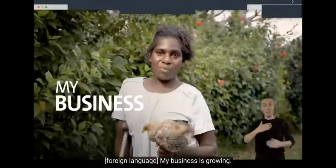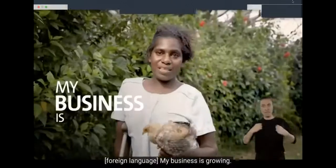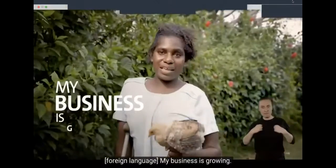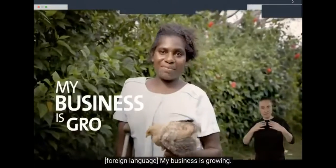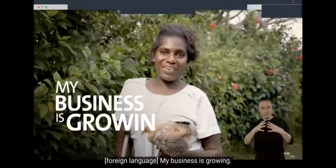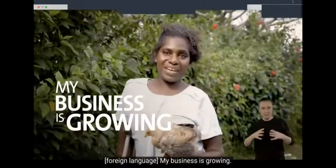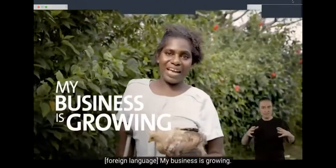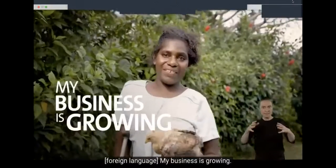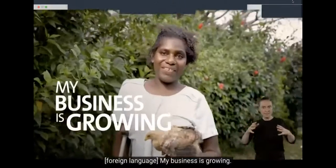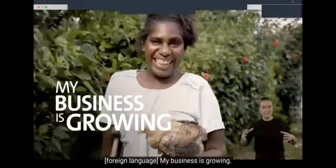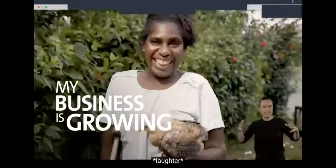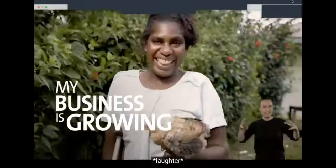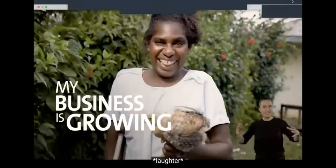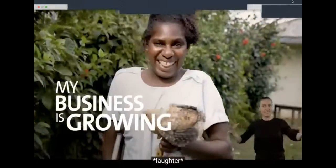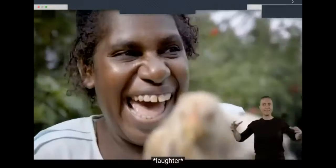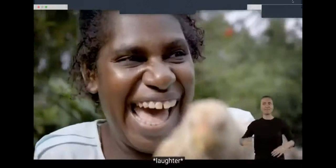This promise have grown